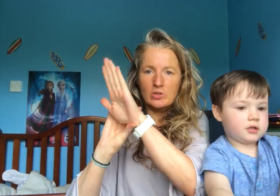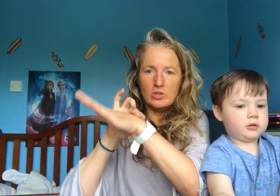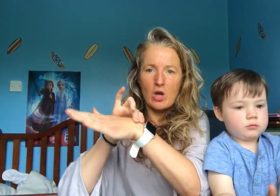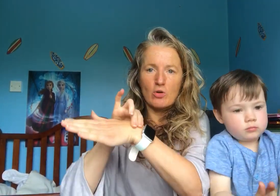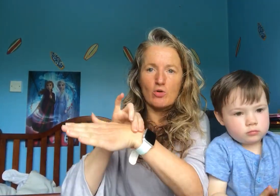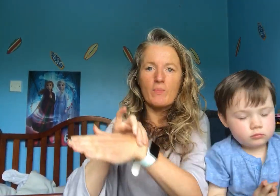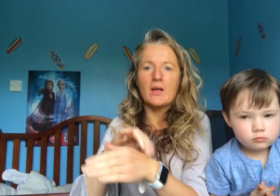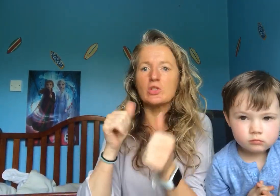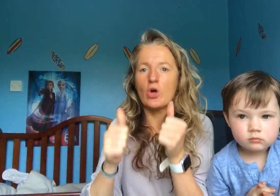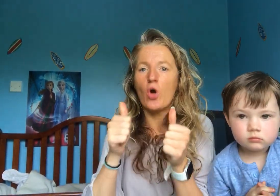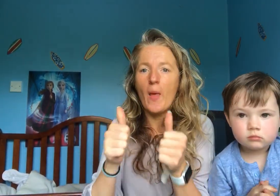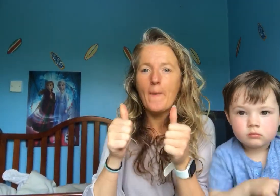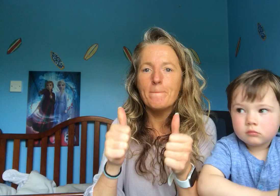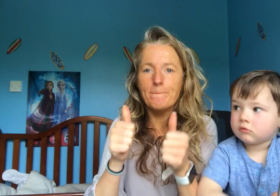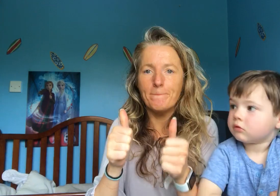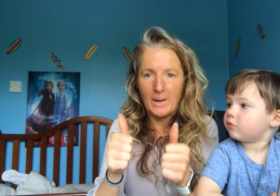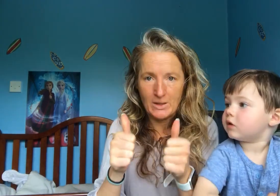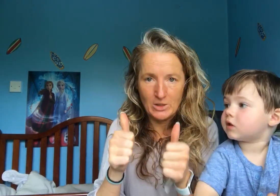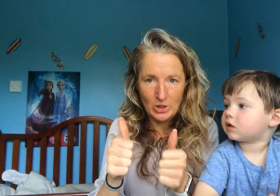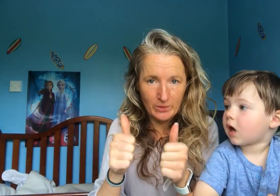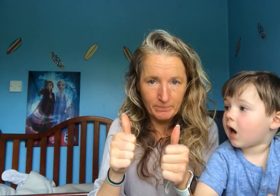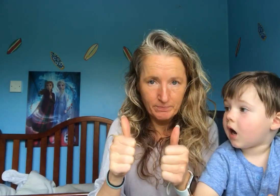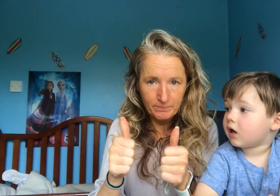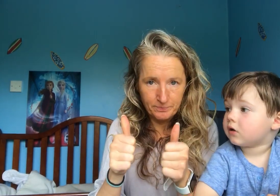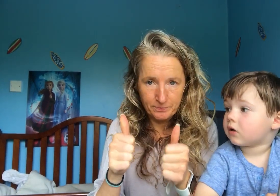the doctors are going to make us all better.